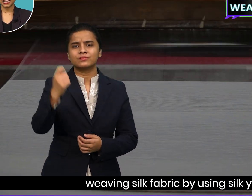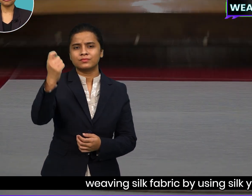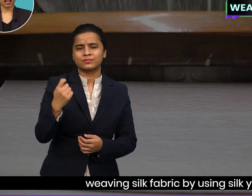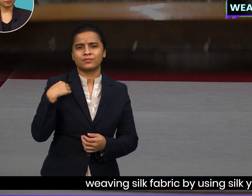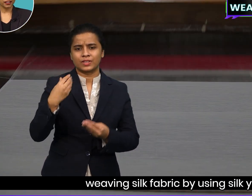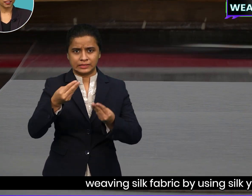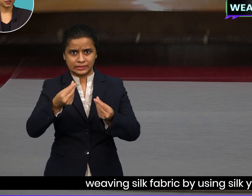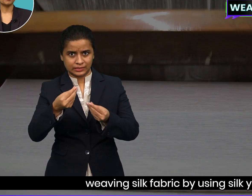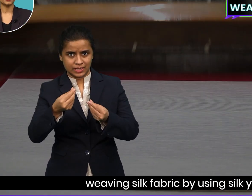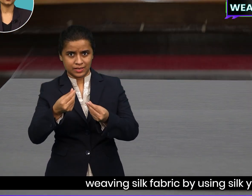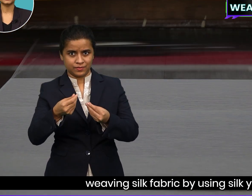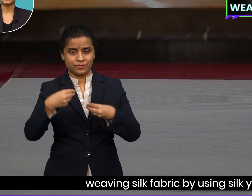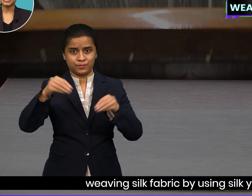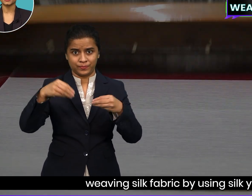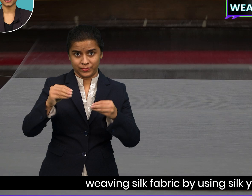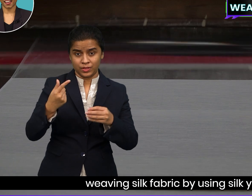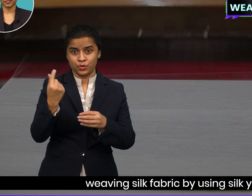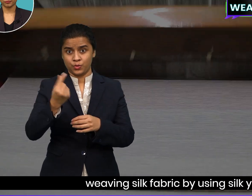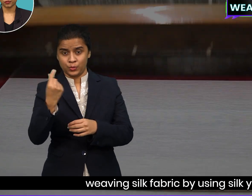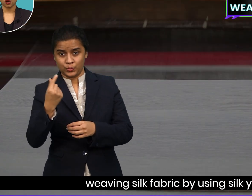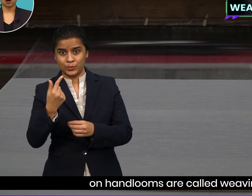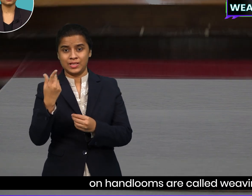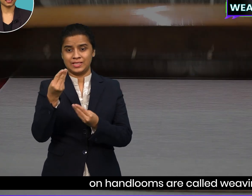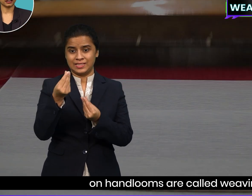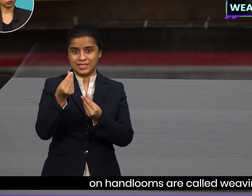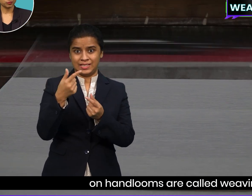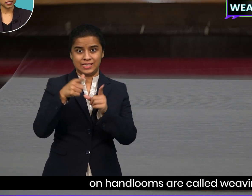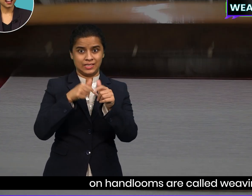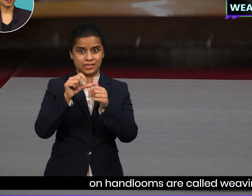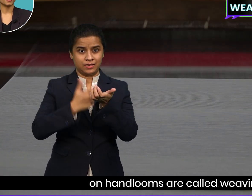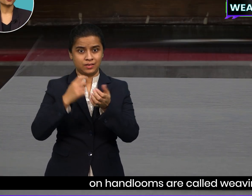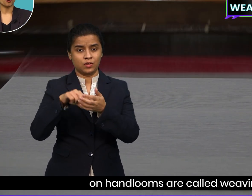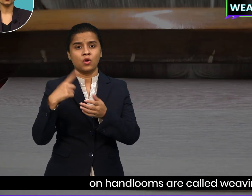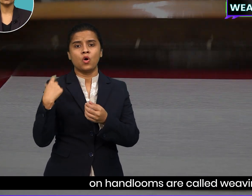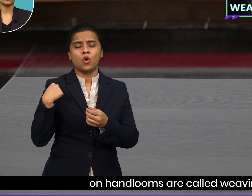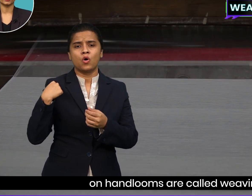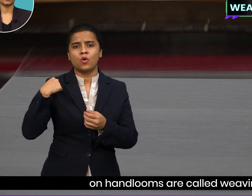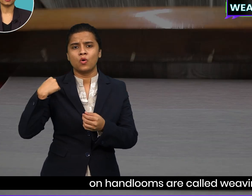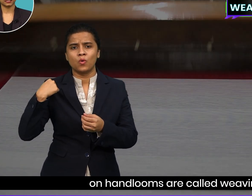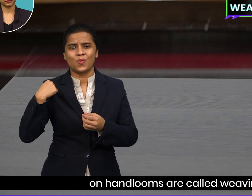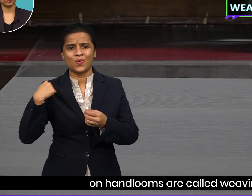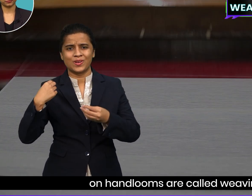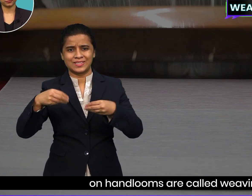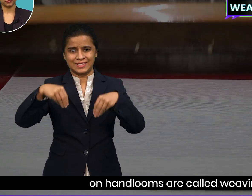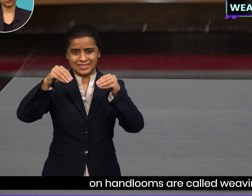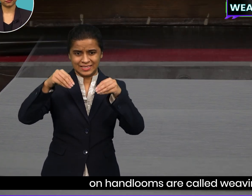Weaving silk fabric by using silk yarn on hand looms are called weaving.